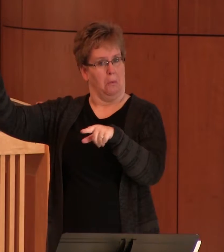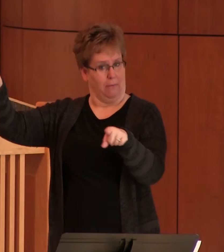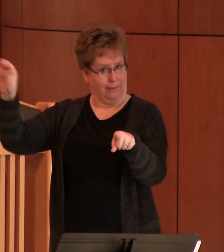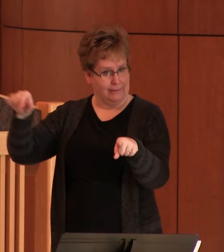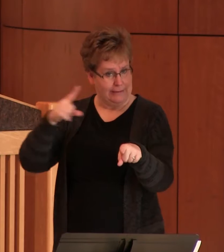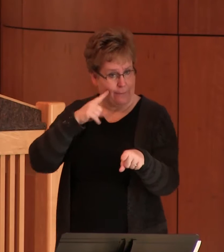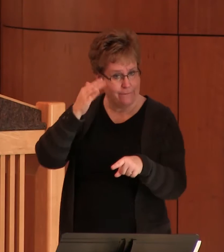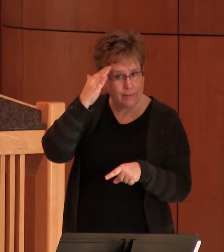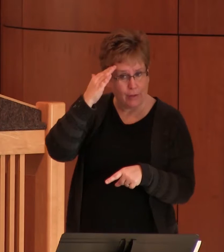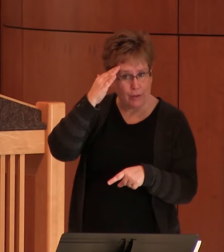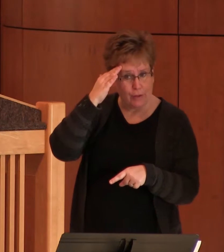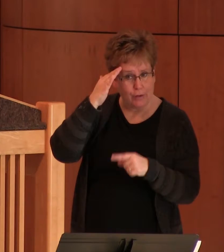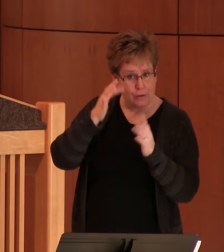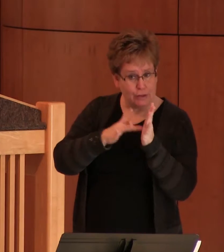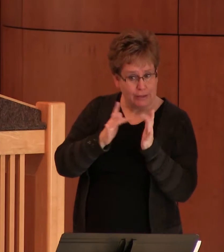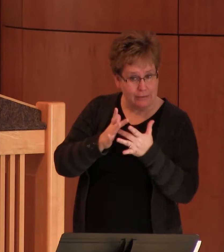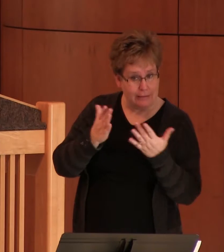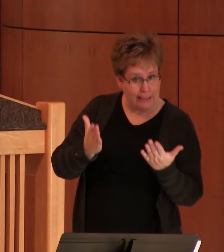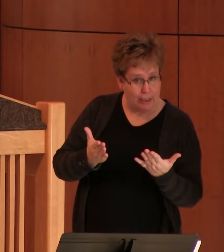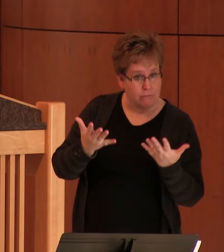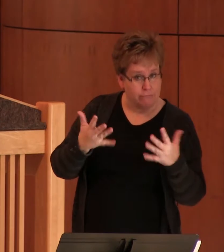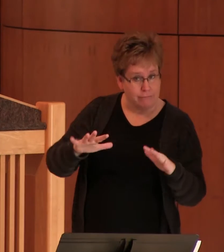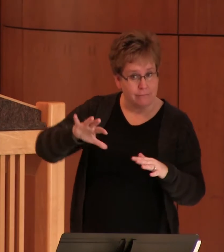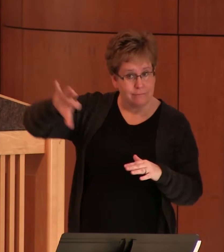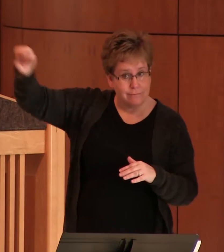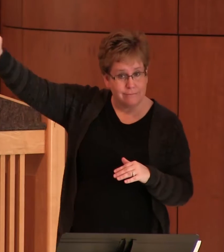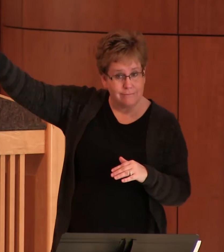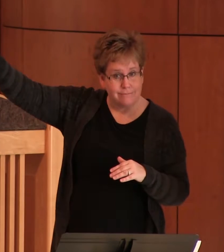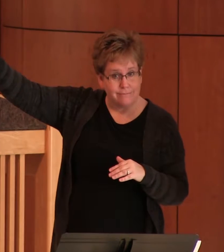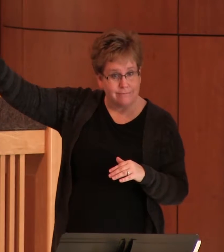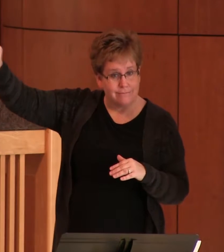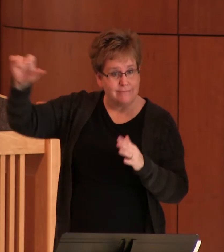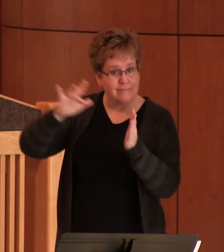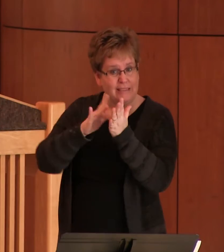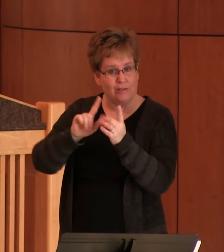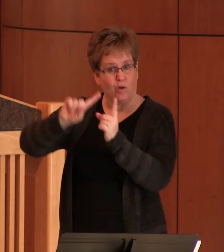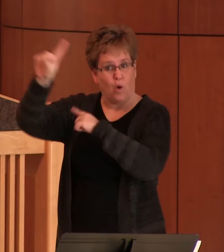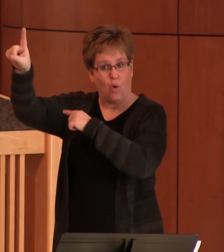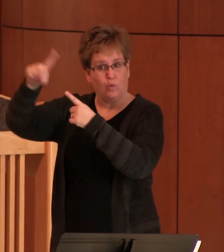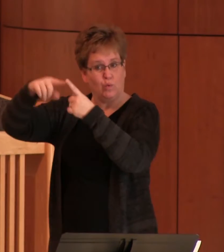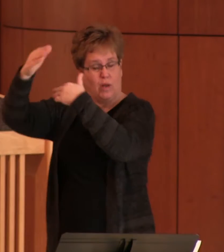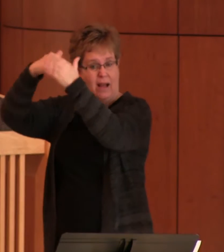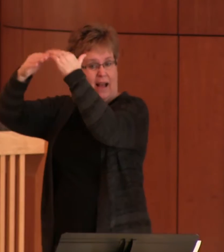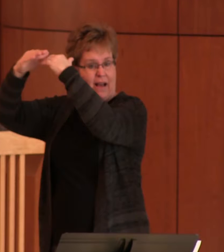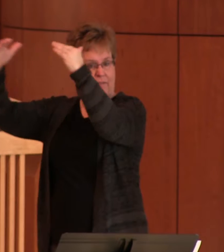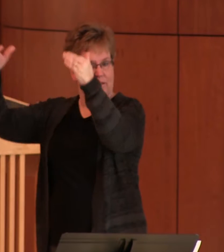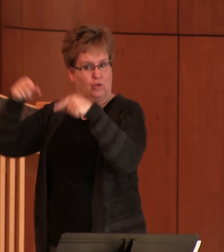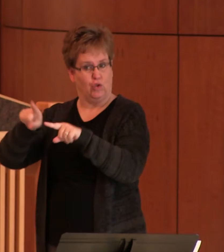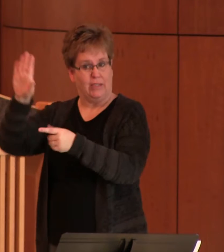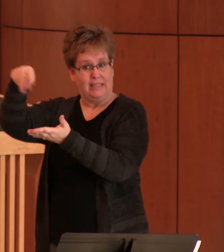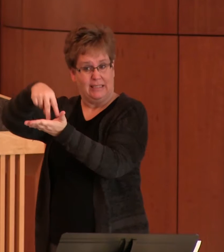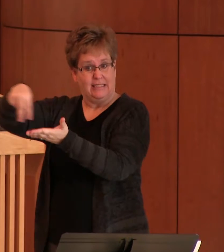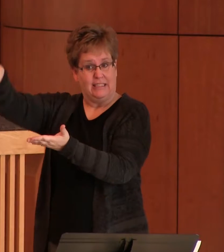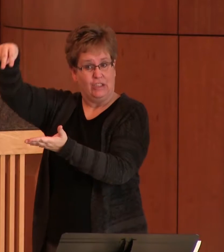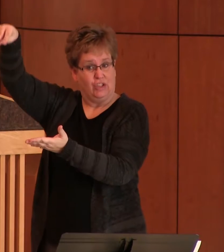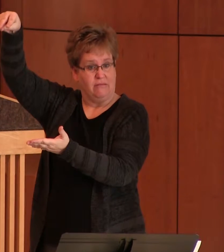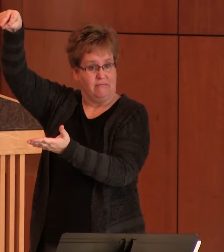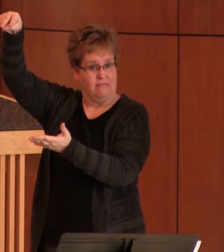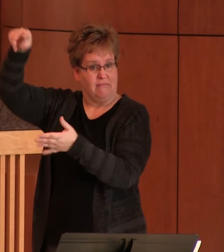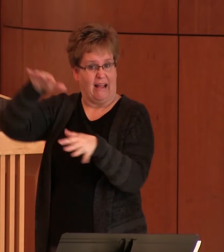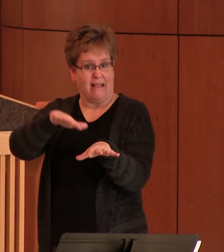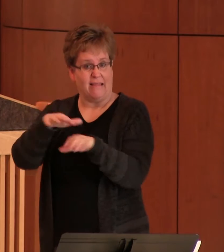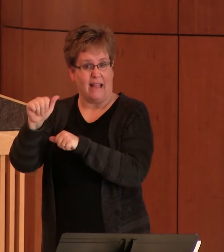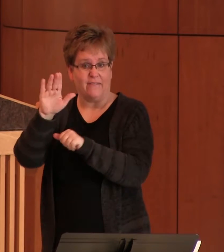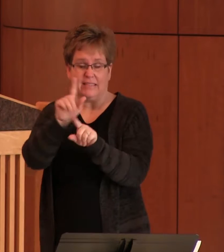familiar for us. Maybe it's like the journey that Jesus goes on to his heavenly Father during the ascension, after leaving